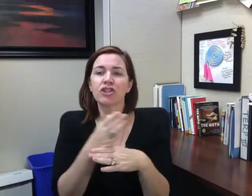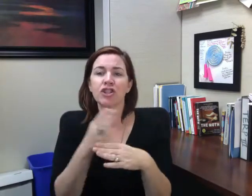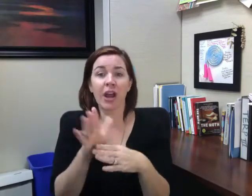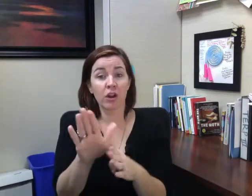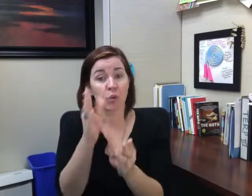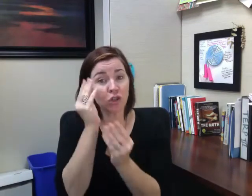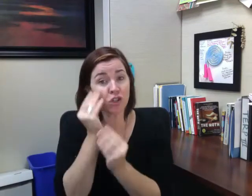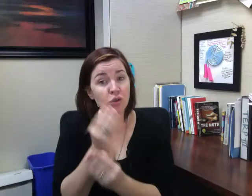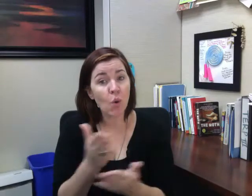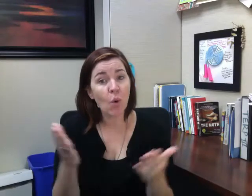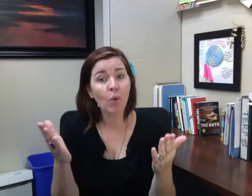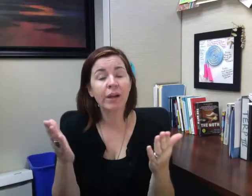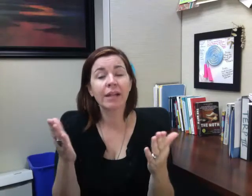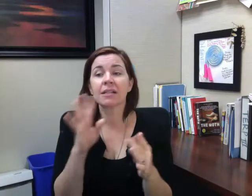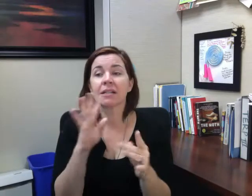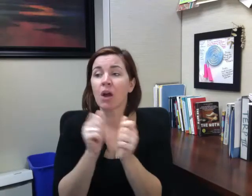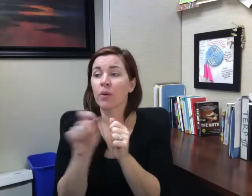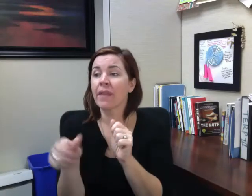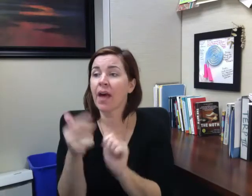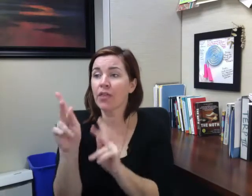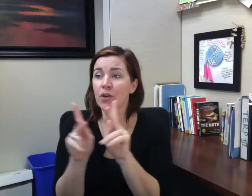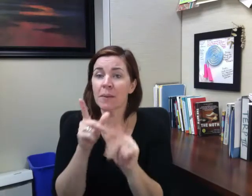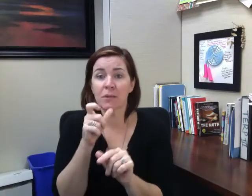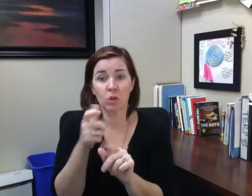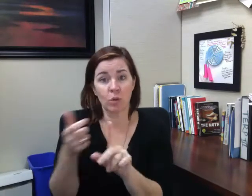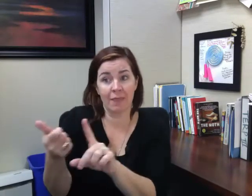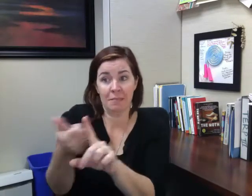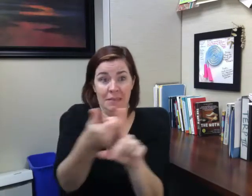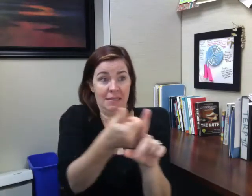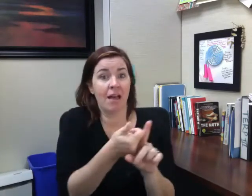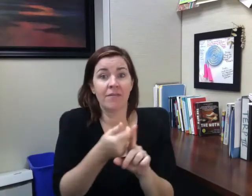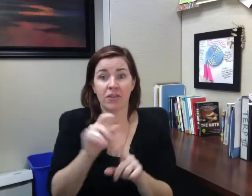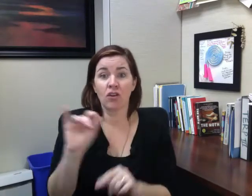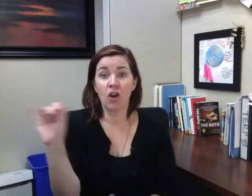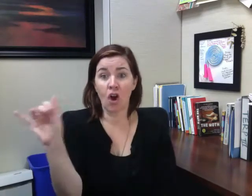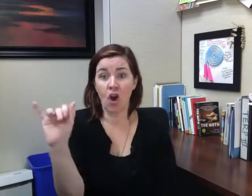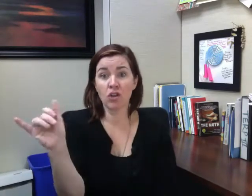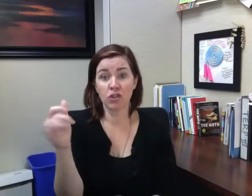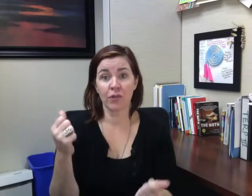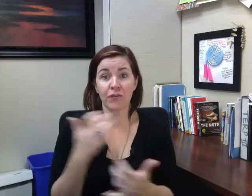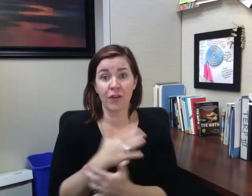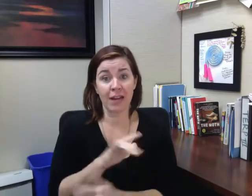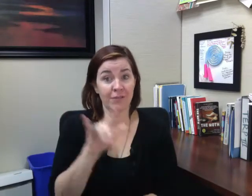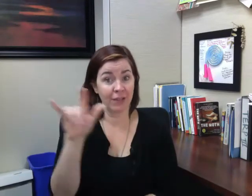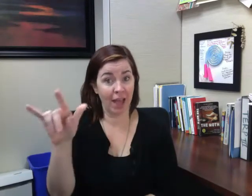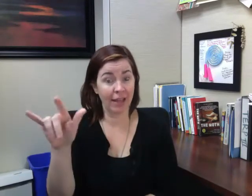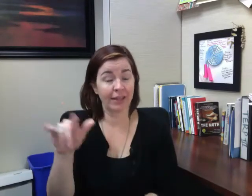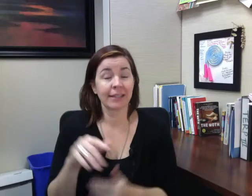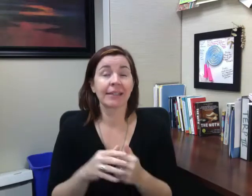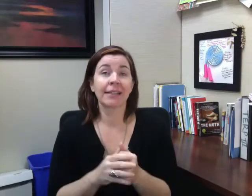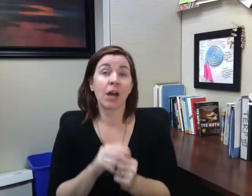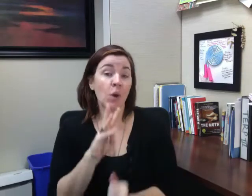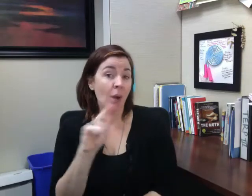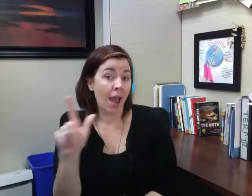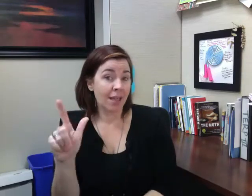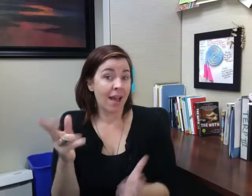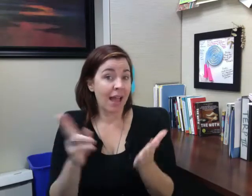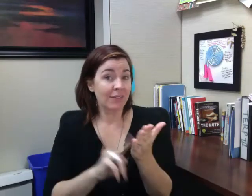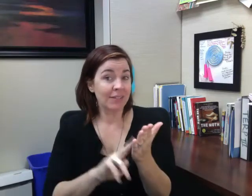I've signed up for a class that starts next week, you will be proud to know. And the class meets once a week